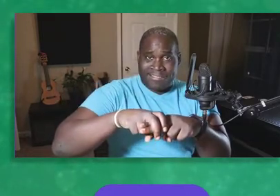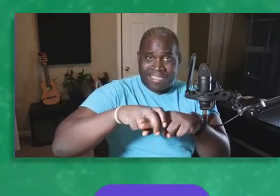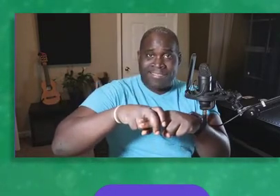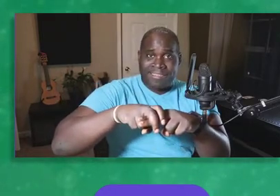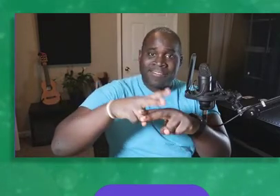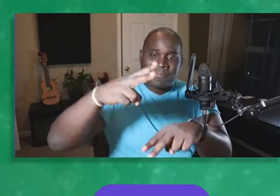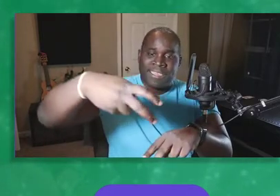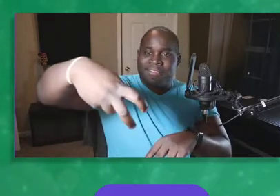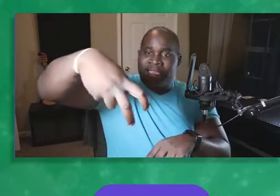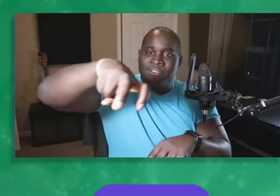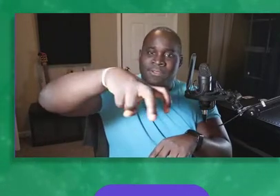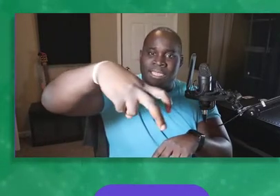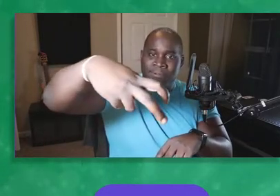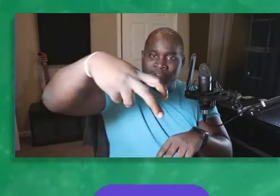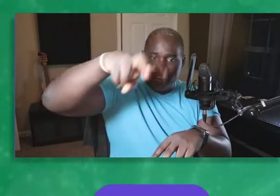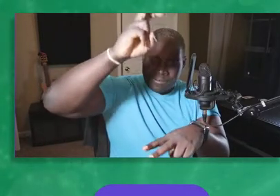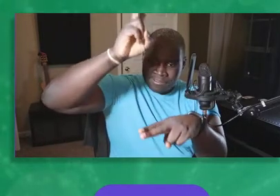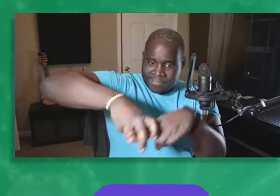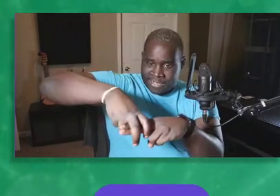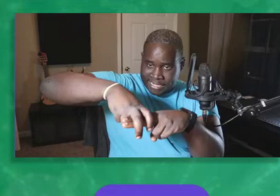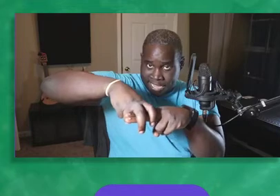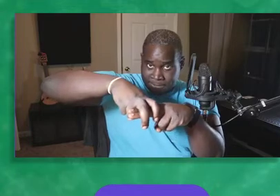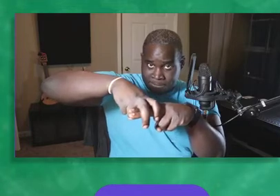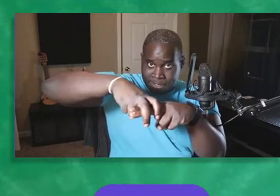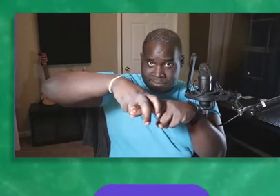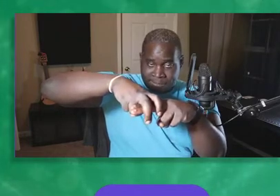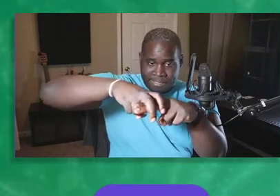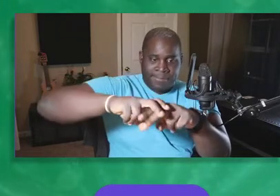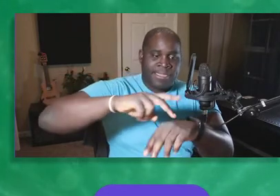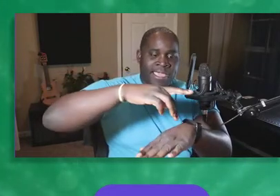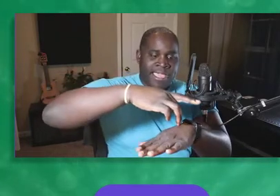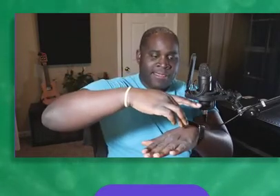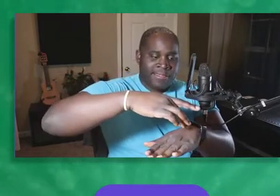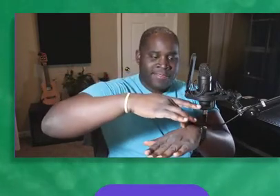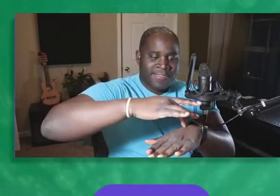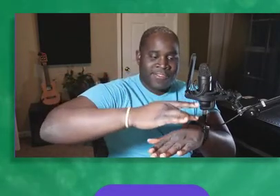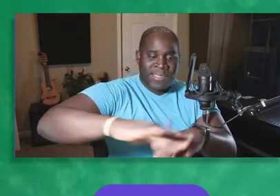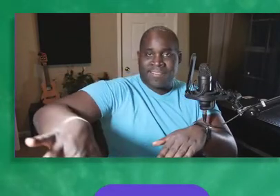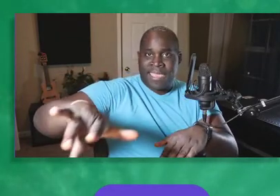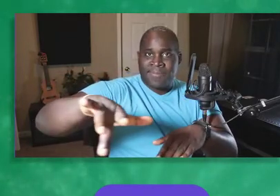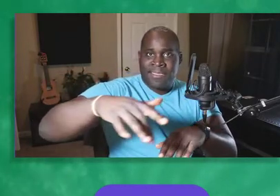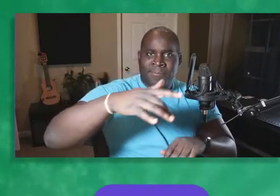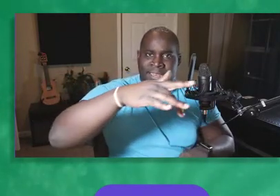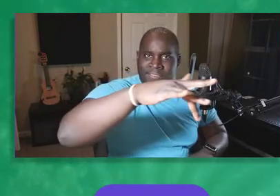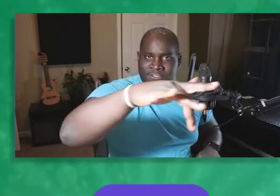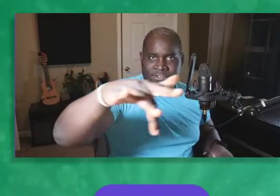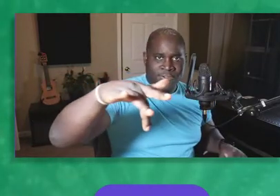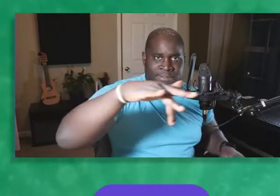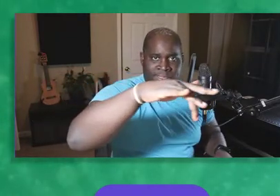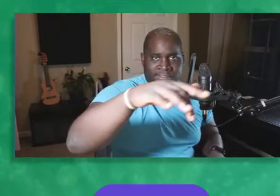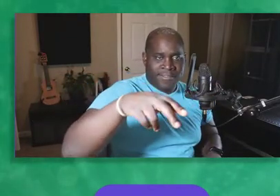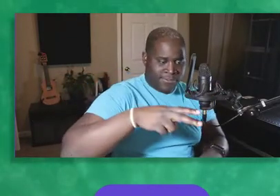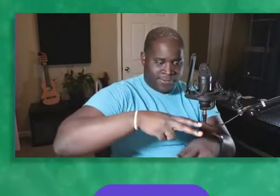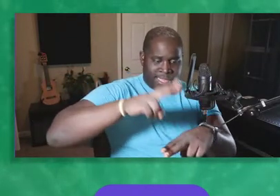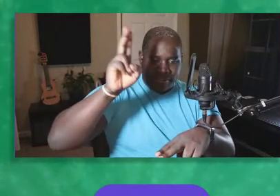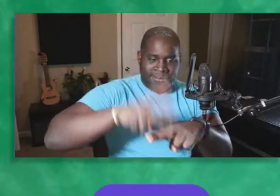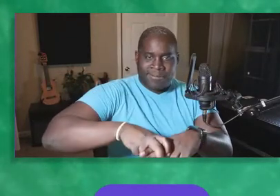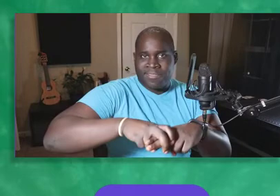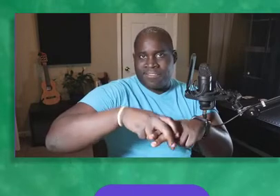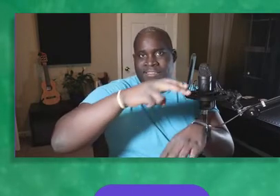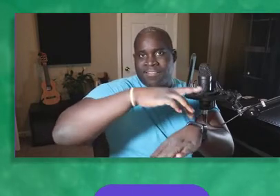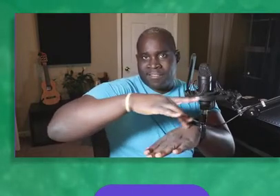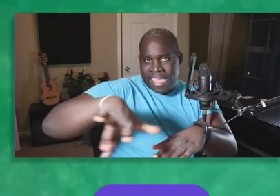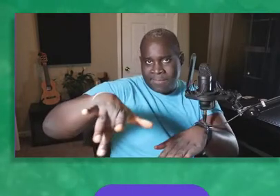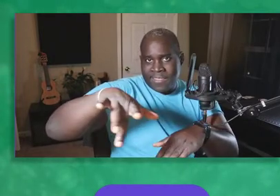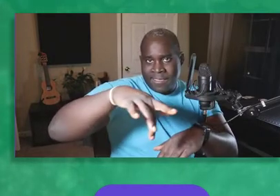seat is like this. It's like literally a person sitting down on something. This means empty, but I think she's doing this. So like